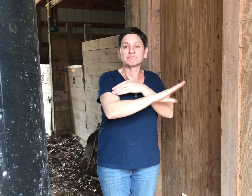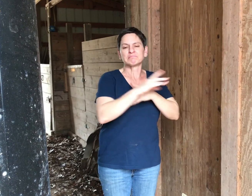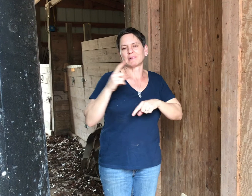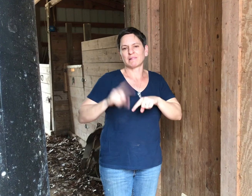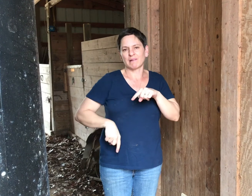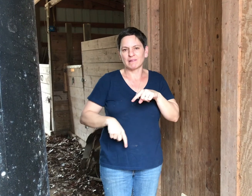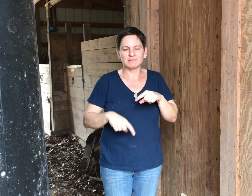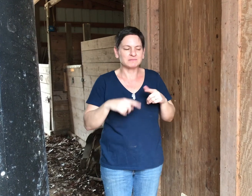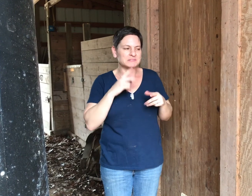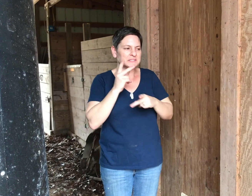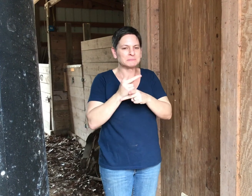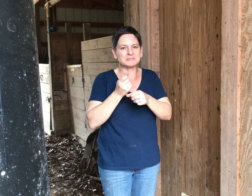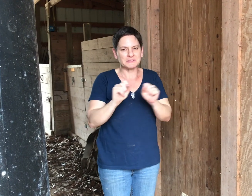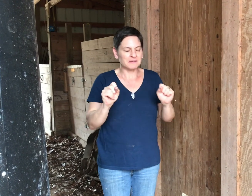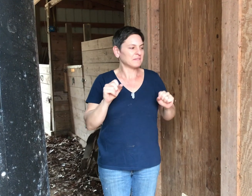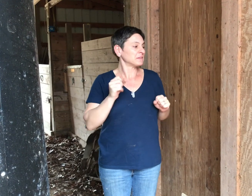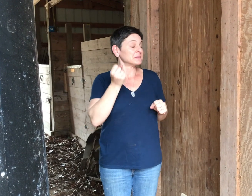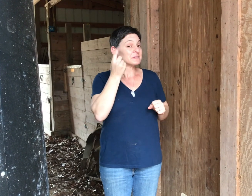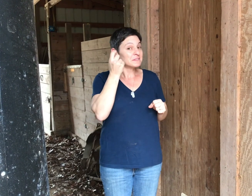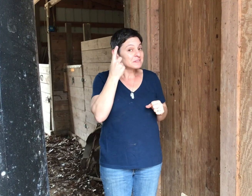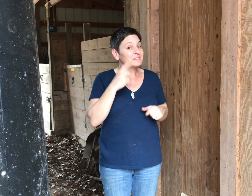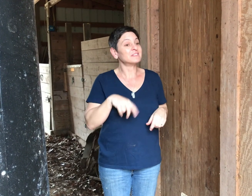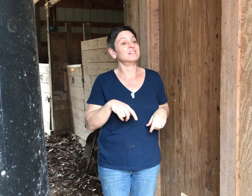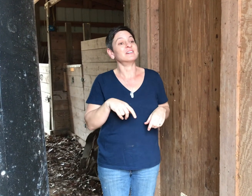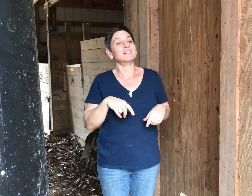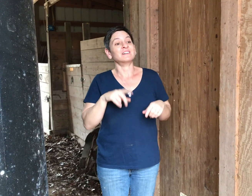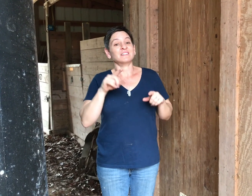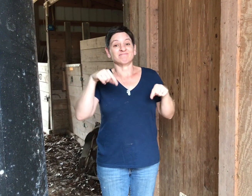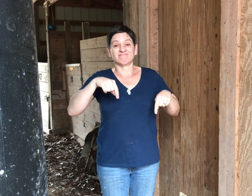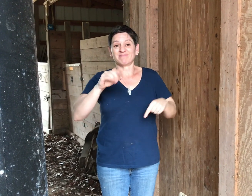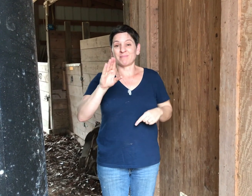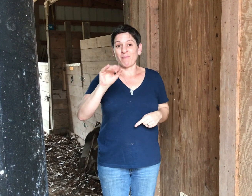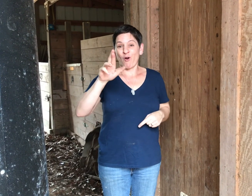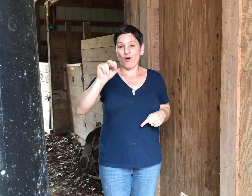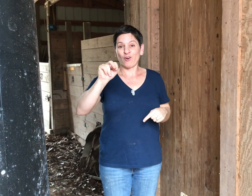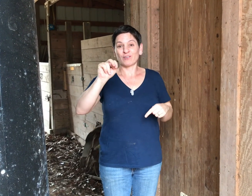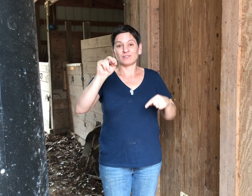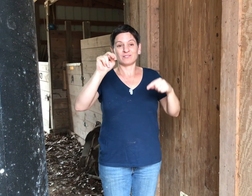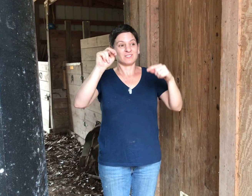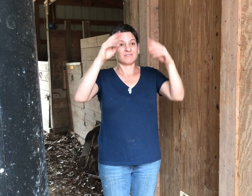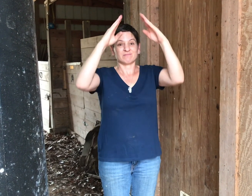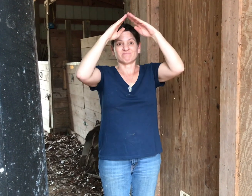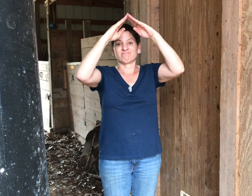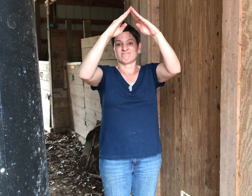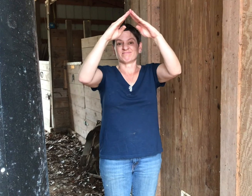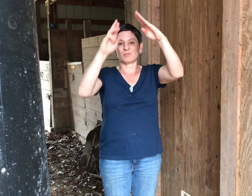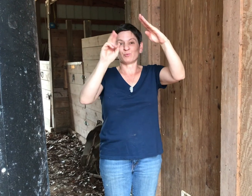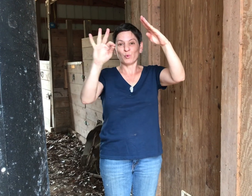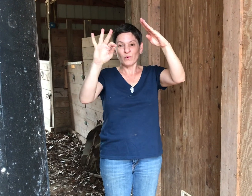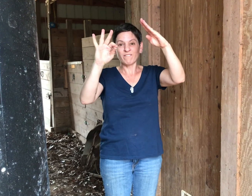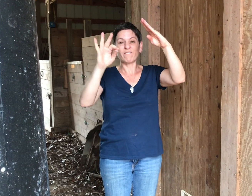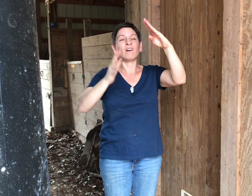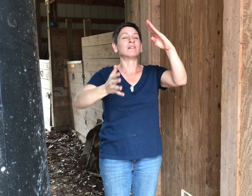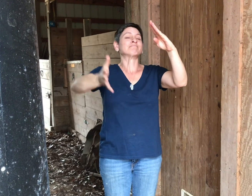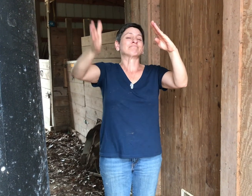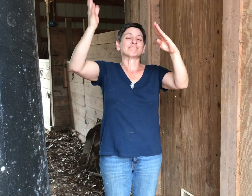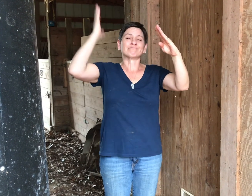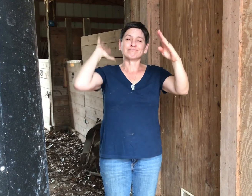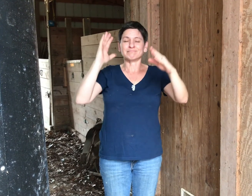can keep closed so that the animals can't get in and everything in there stays safe. But what happened with our barn is